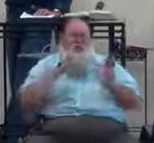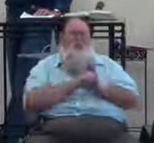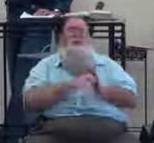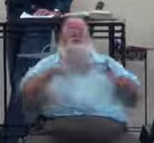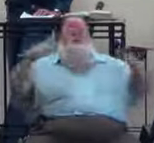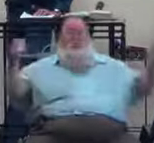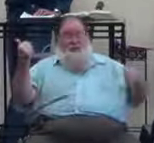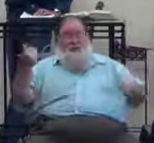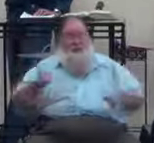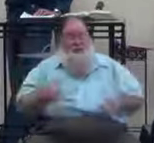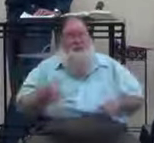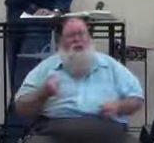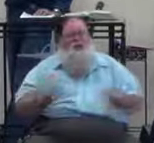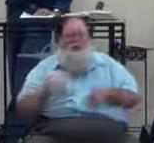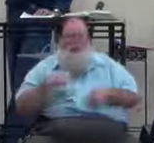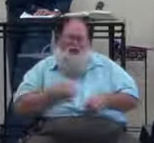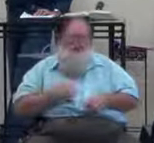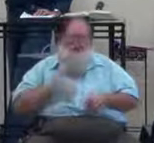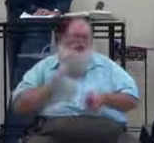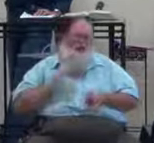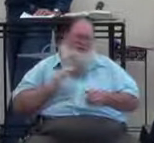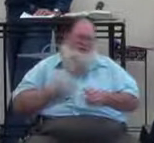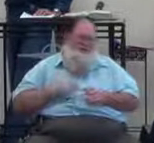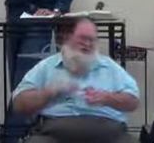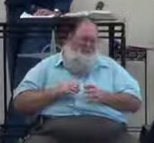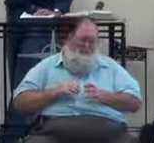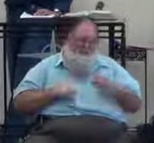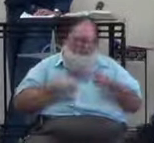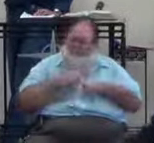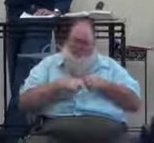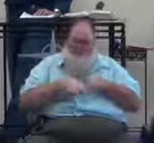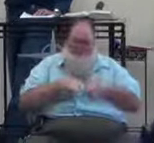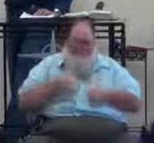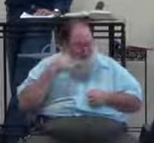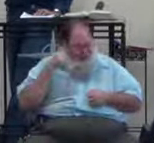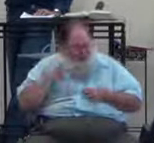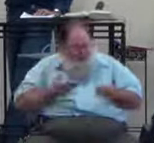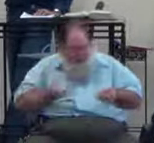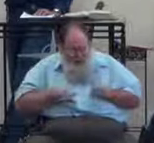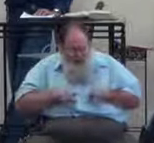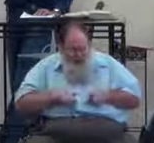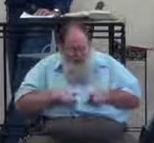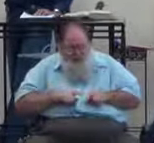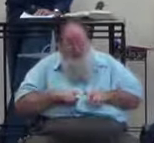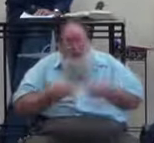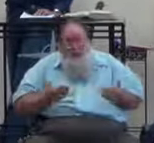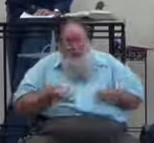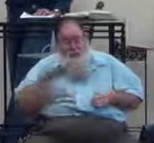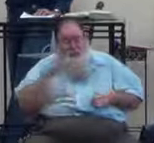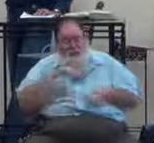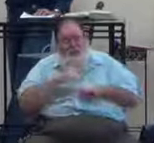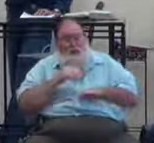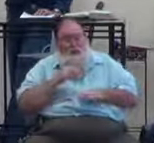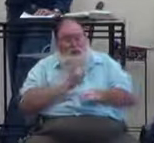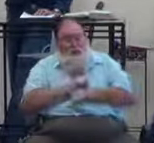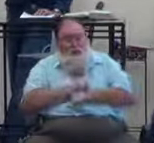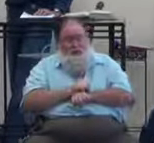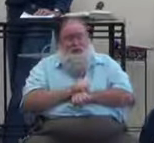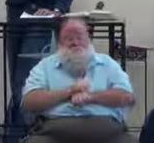and tribulation, we're thinking, oh my gosh, what happened here? Well, it's God at work.